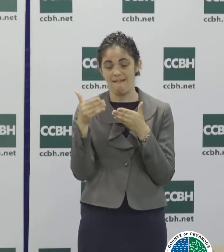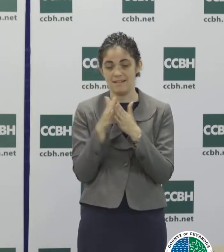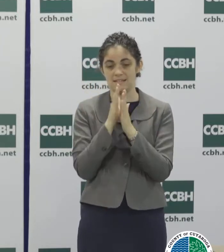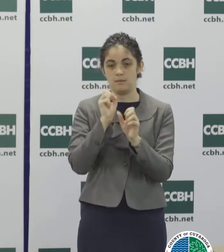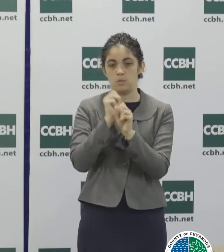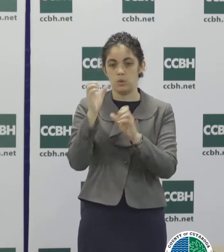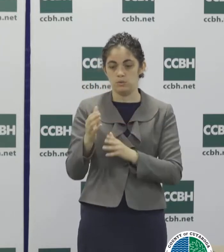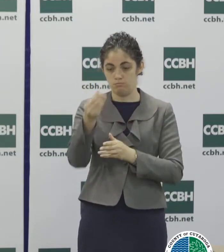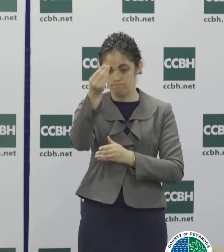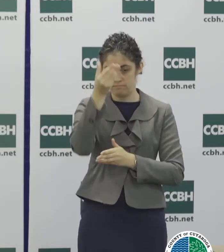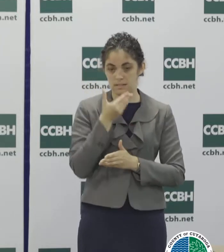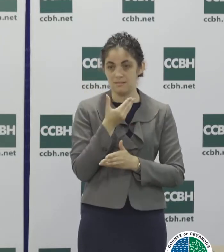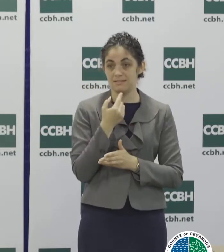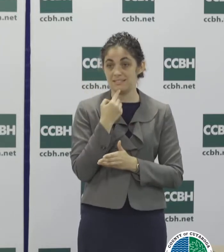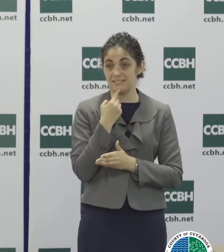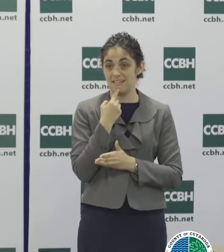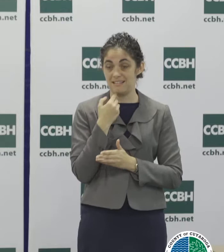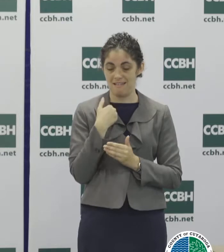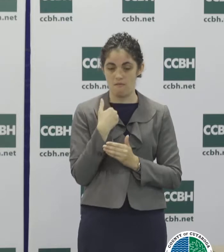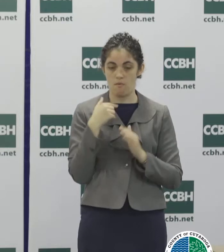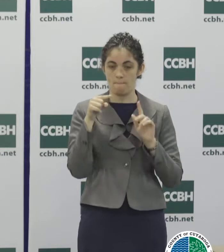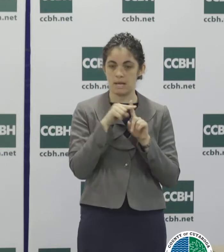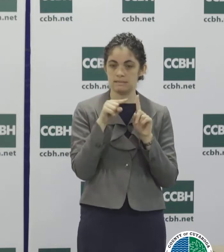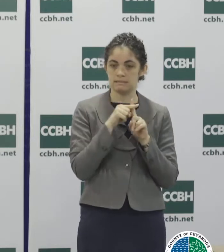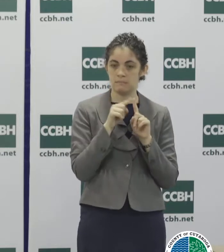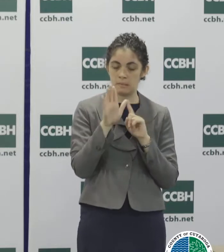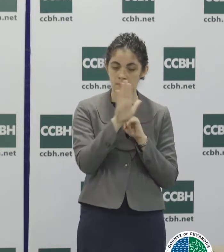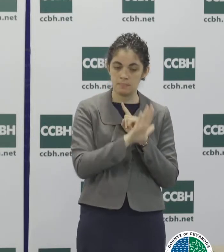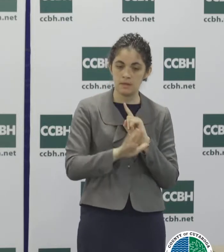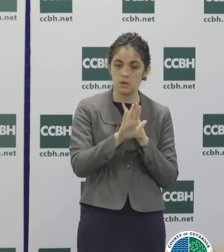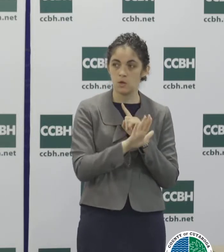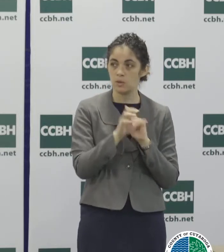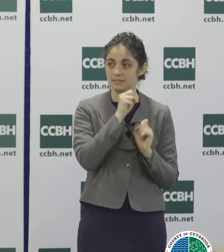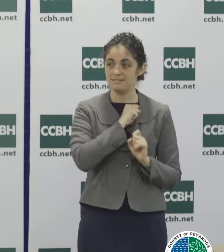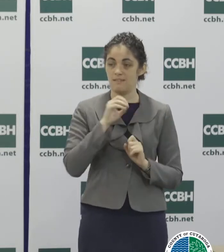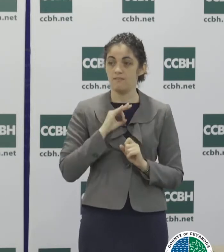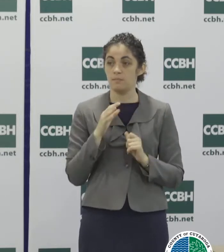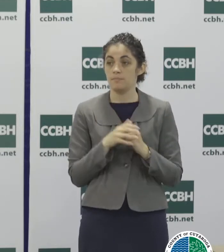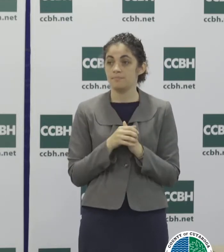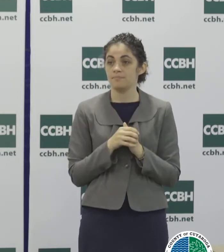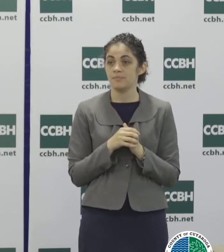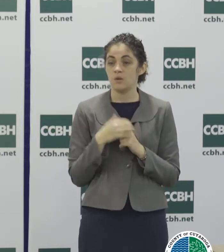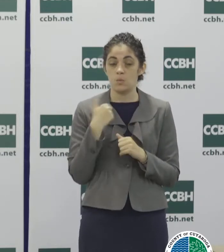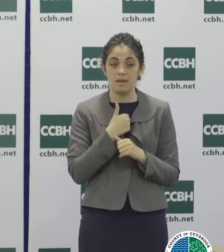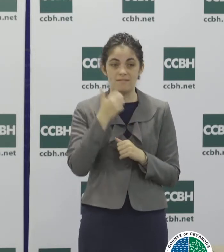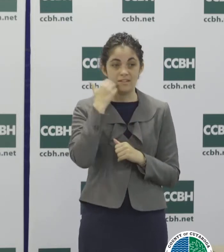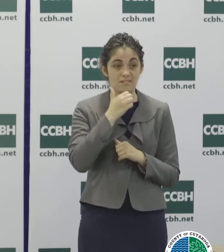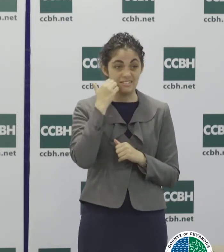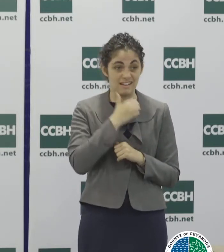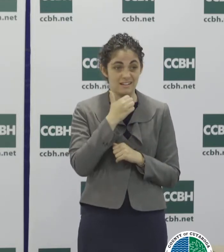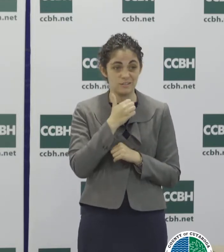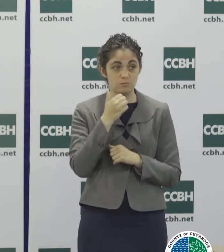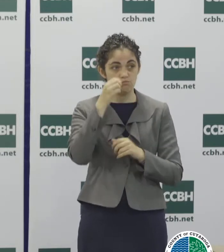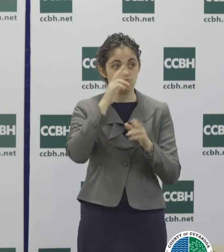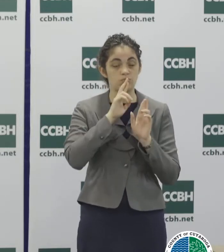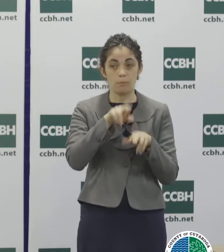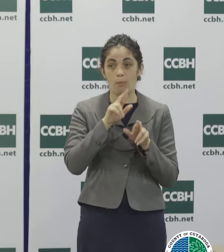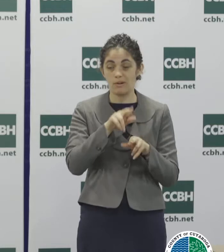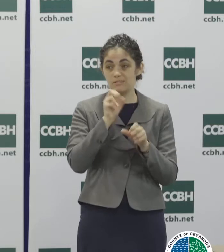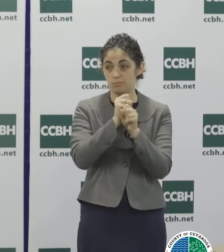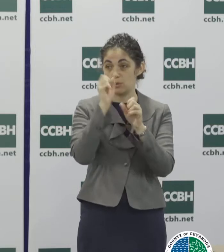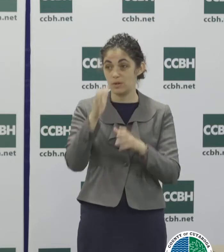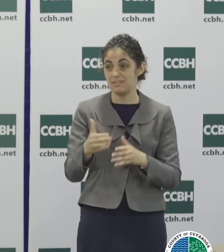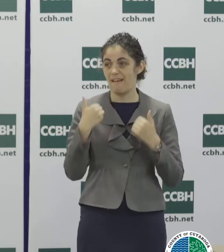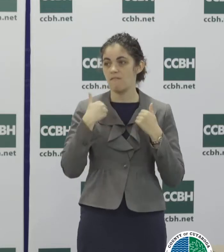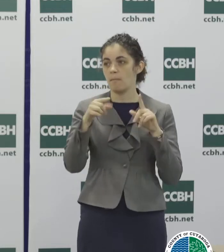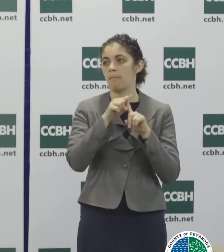to report to us when there are positive cases in their staff, and we get daily reports of employers that